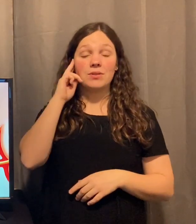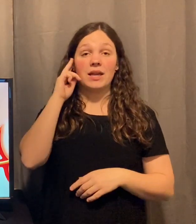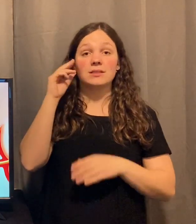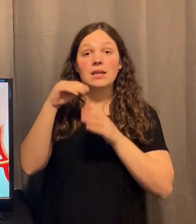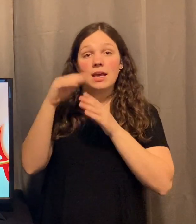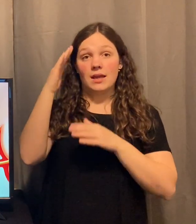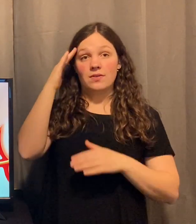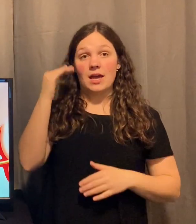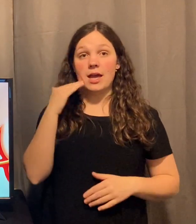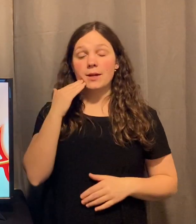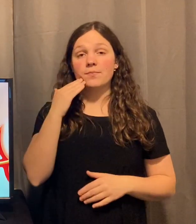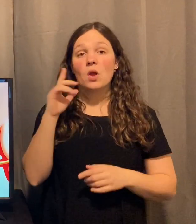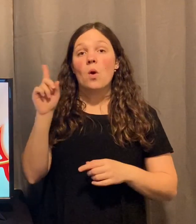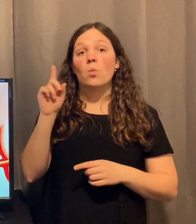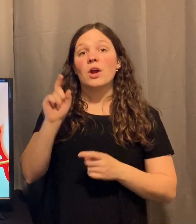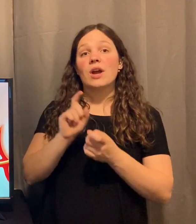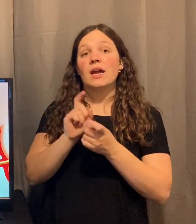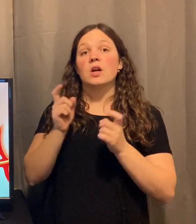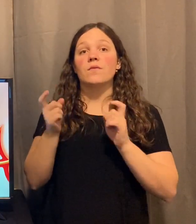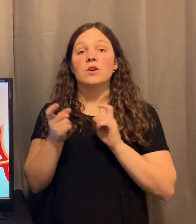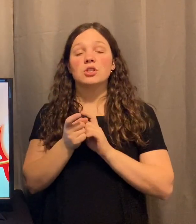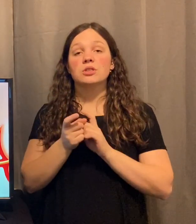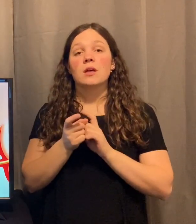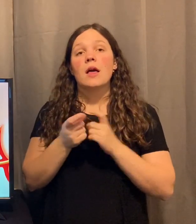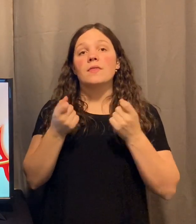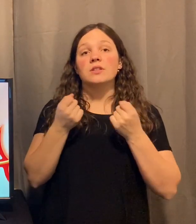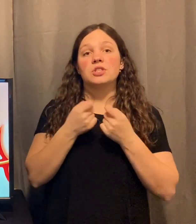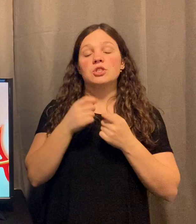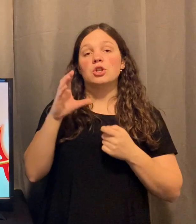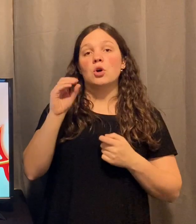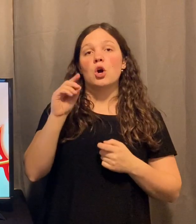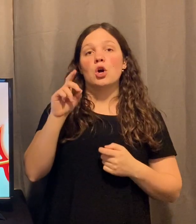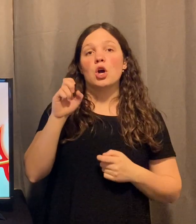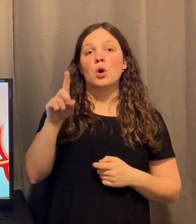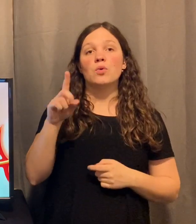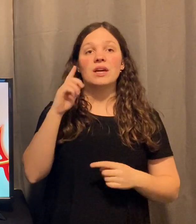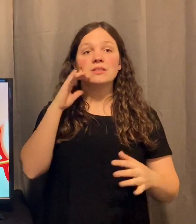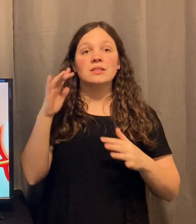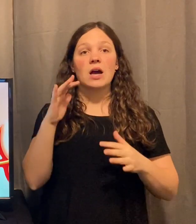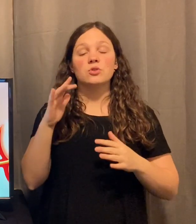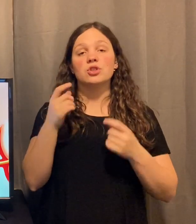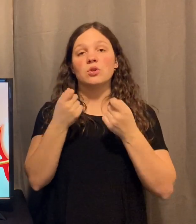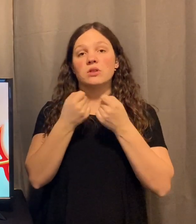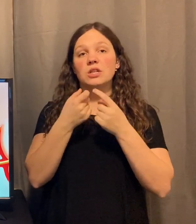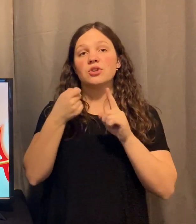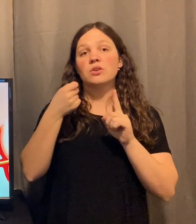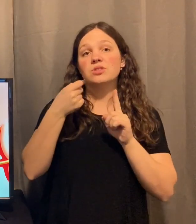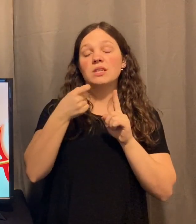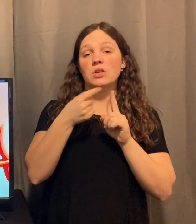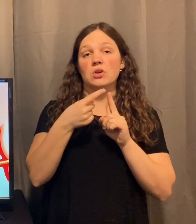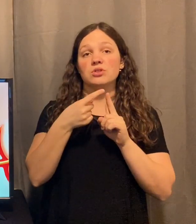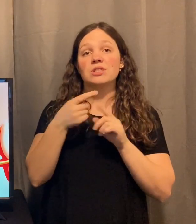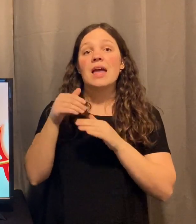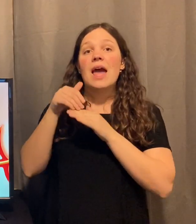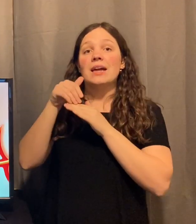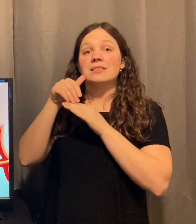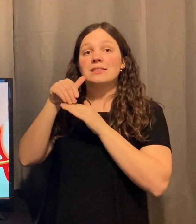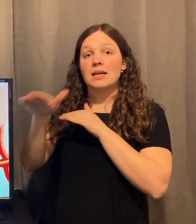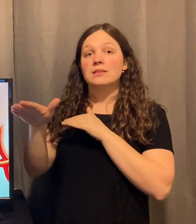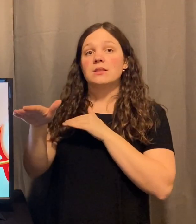implant in the head, where it converts the digital coded sound to electrical signals and sends